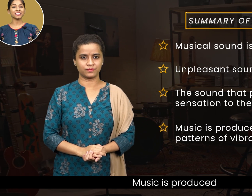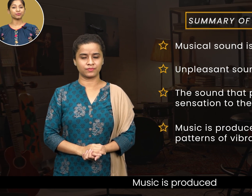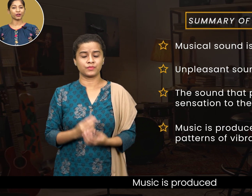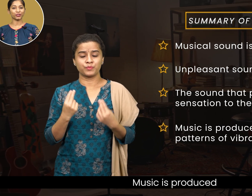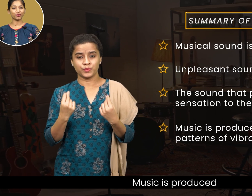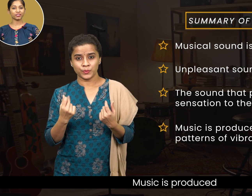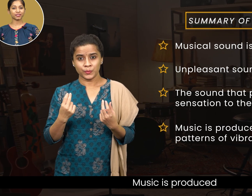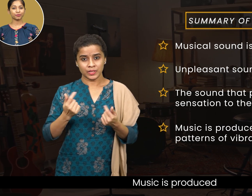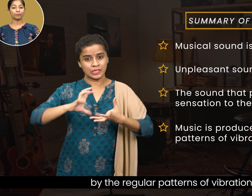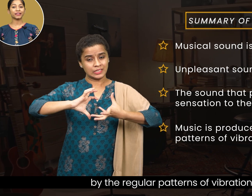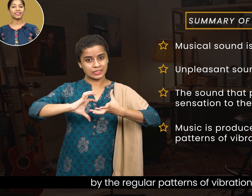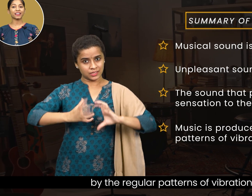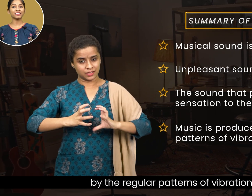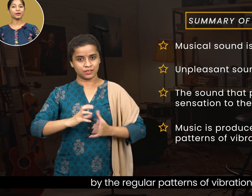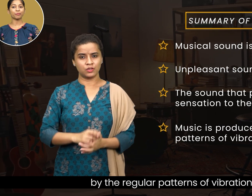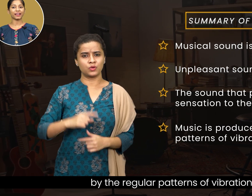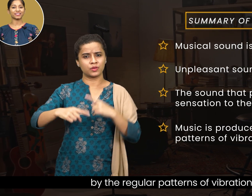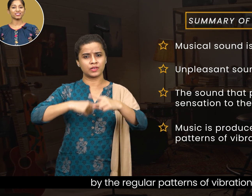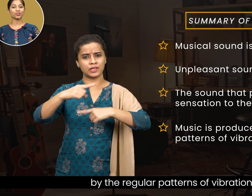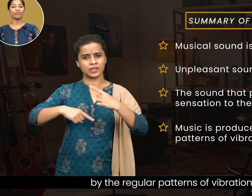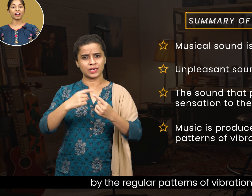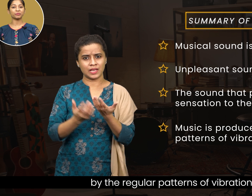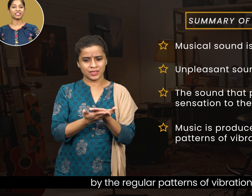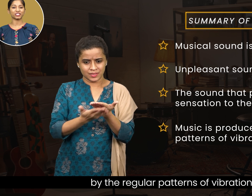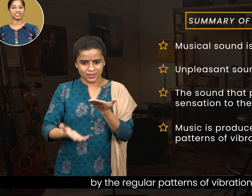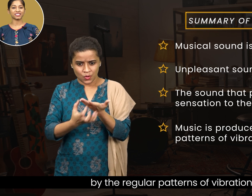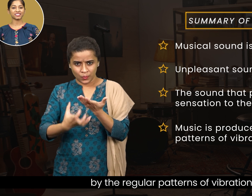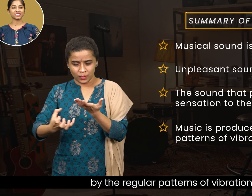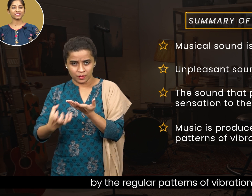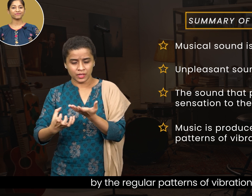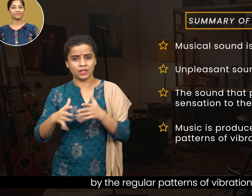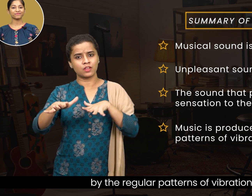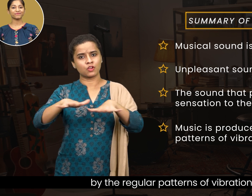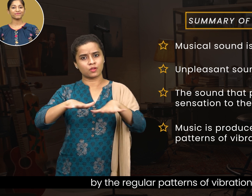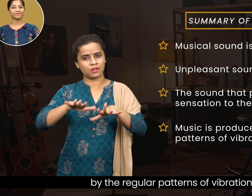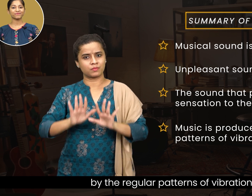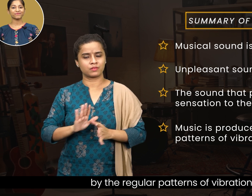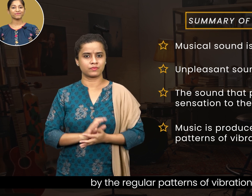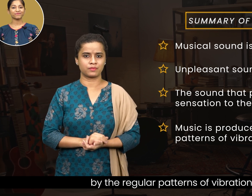Music is produced by the regular patterns of vibrations.